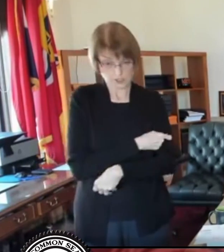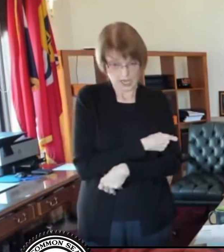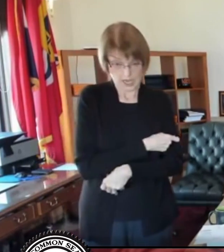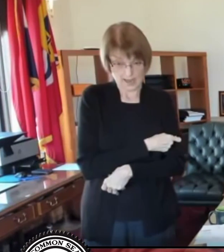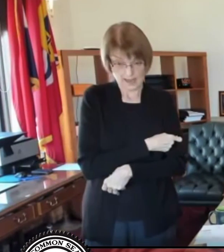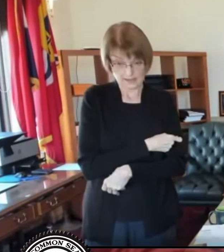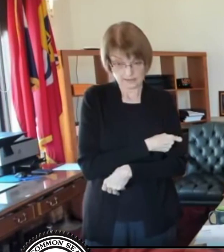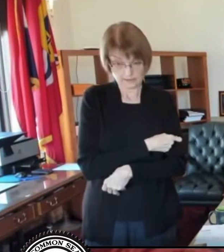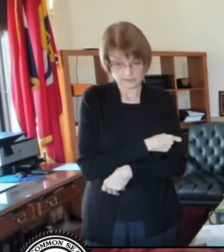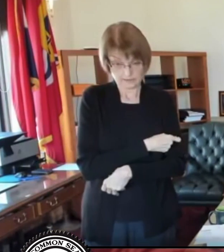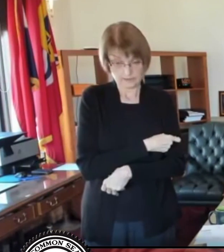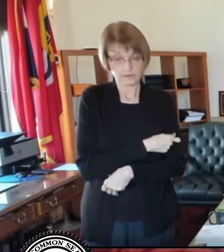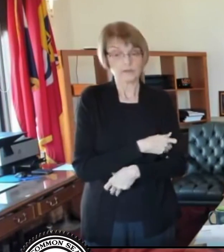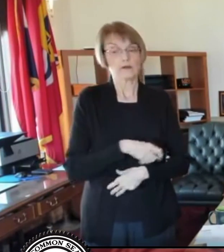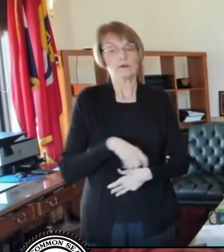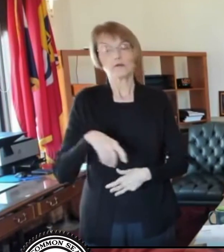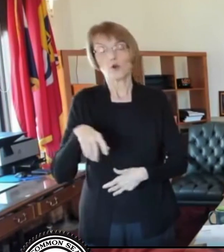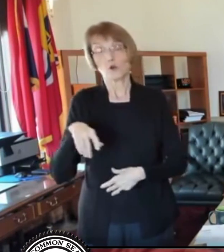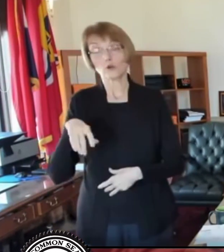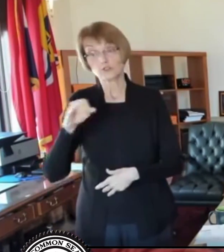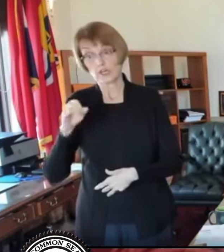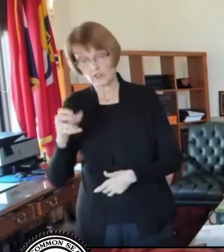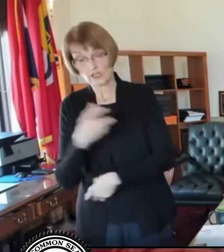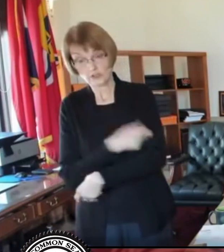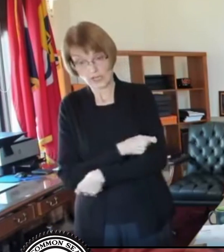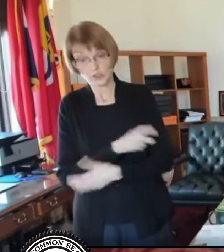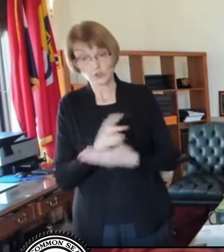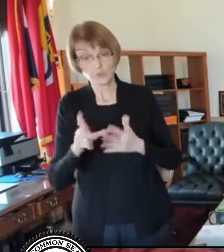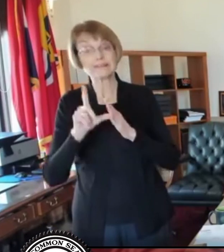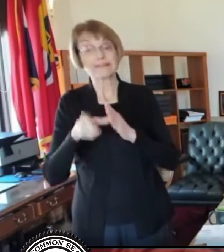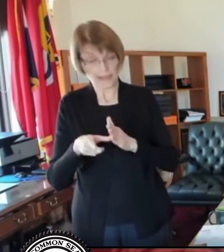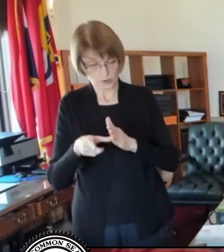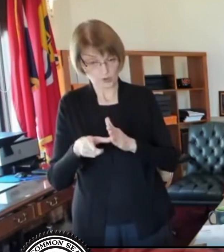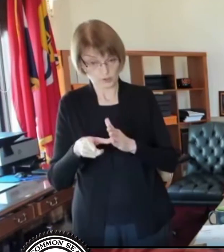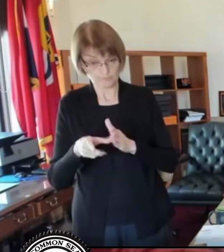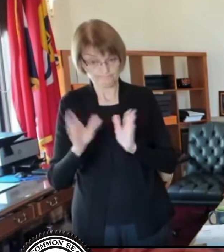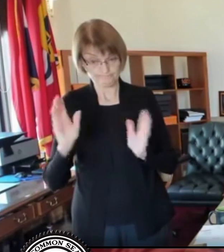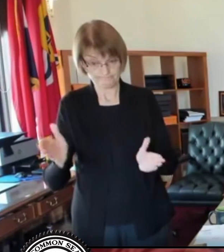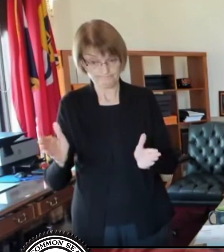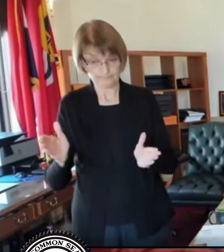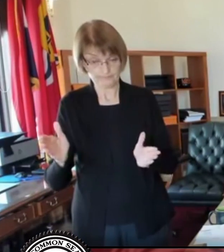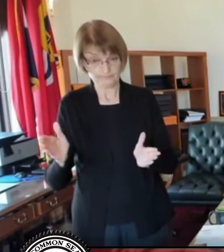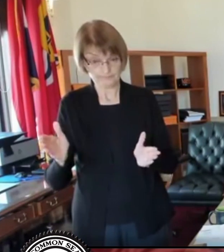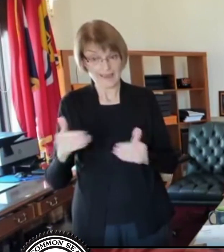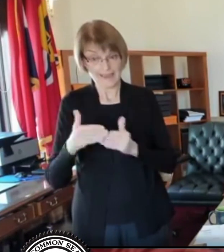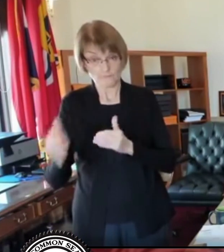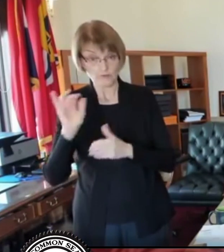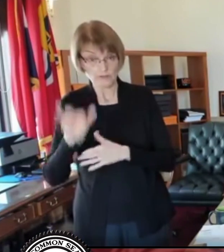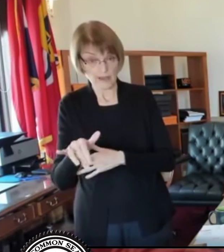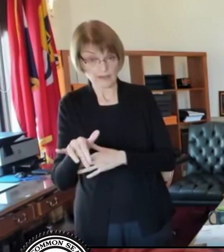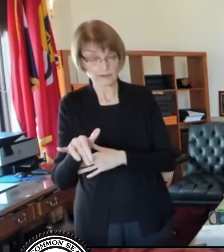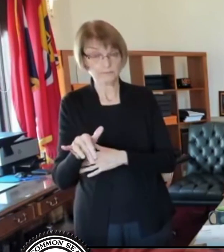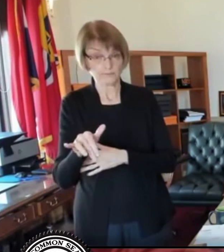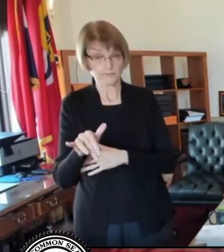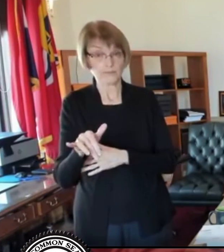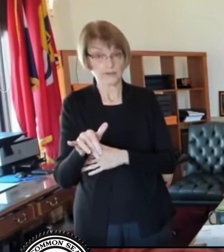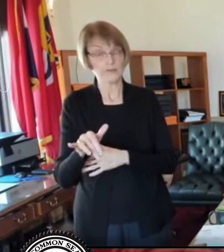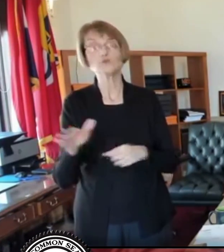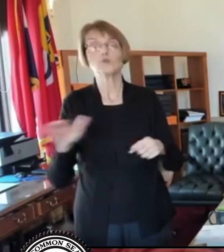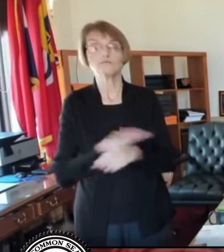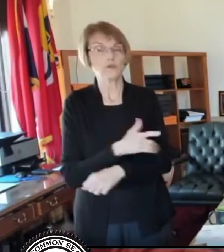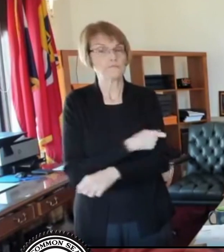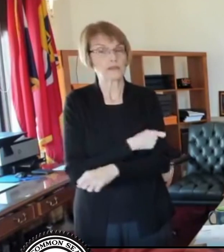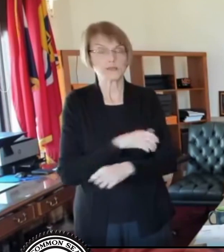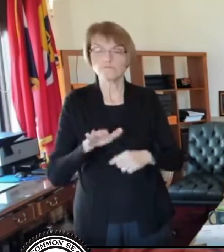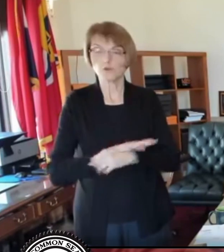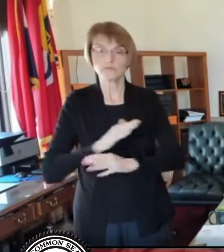your J&J shot. After that 2-week time period, what the CDC says is that then you've been fully